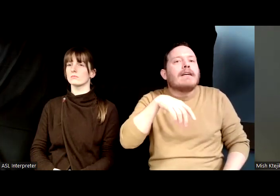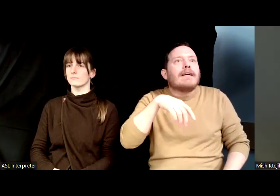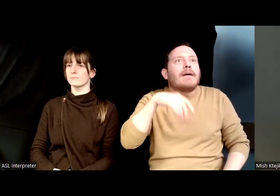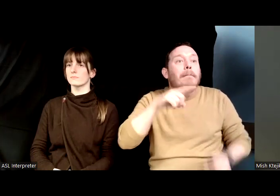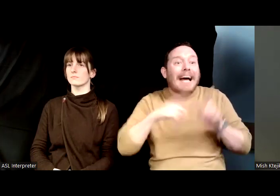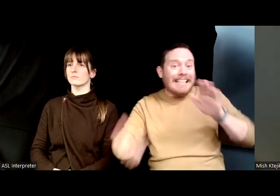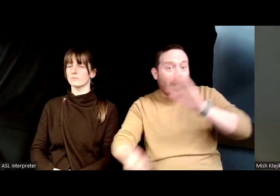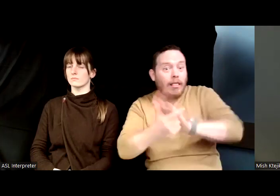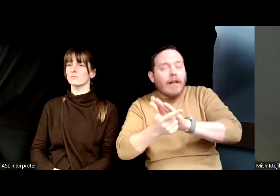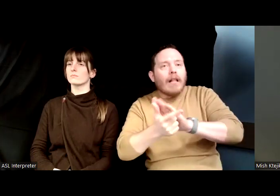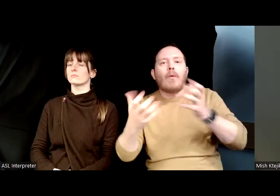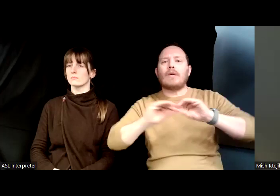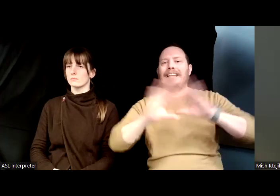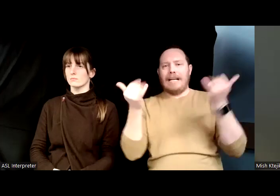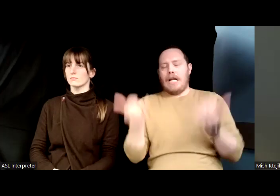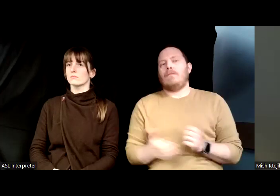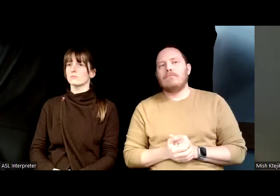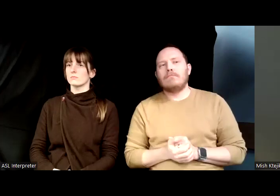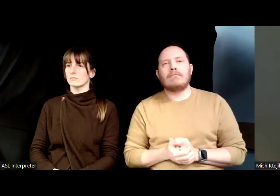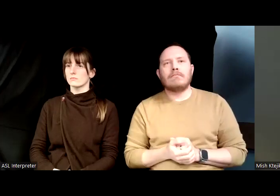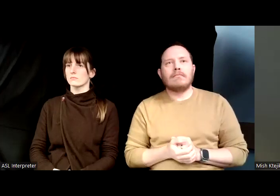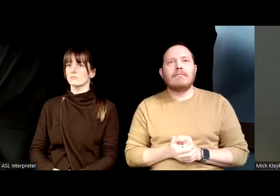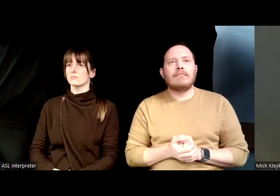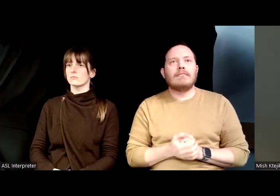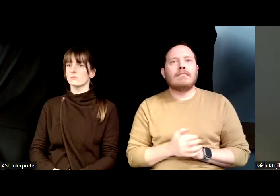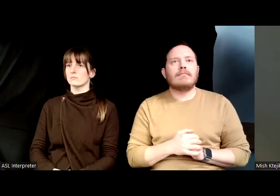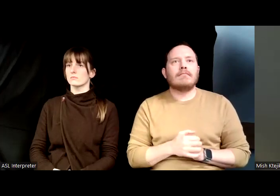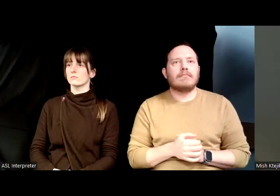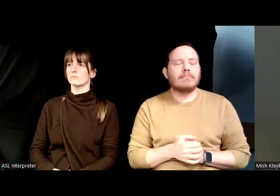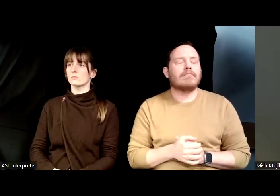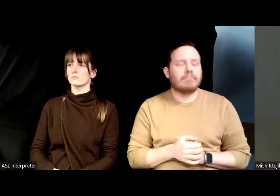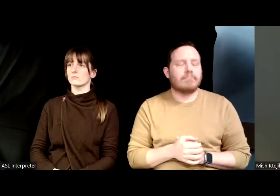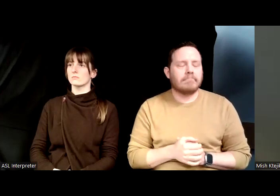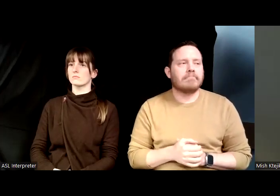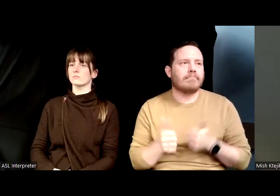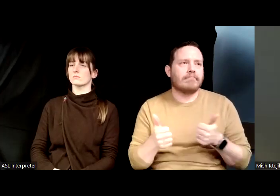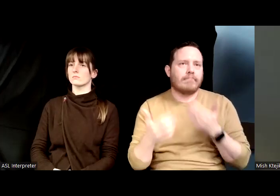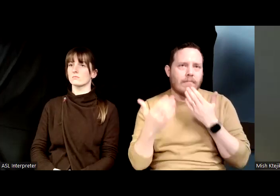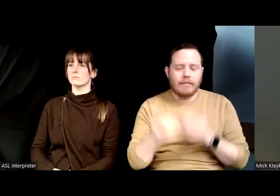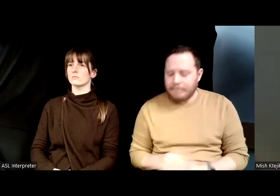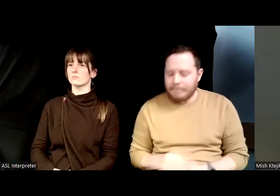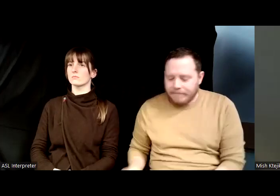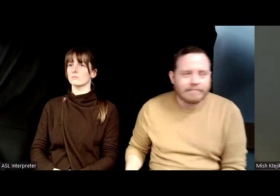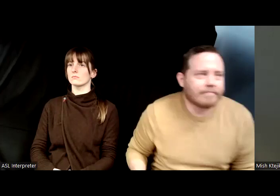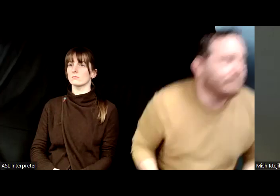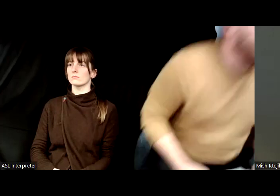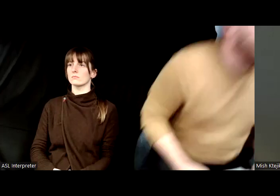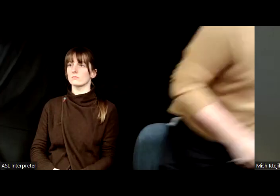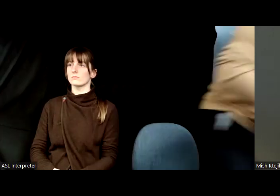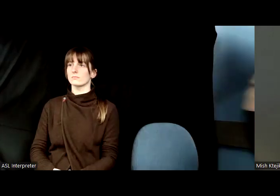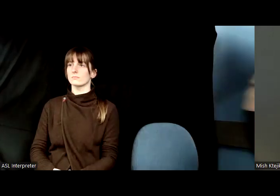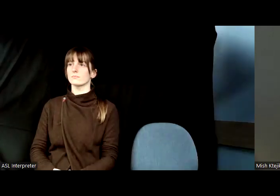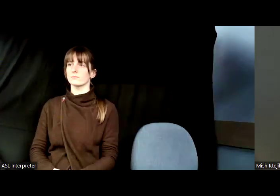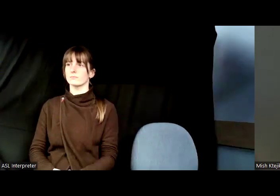that understanding that has already been set and it ends up being illegal, I would just like that to make sure that that is clarified